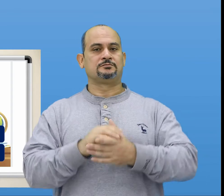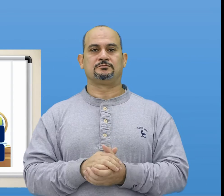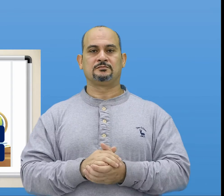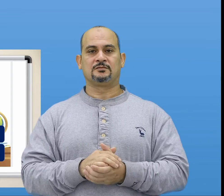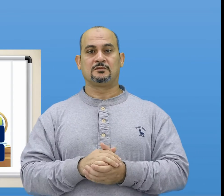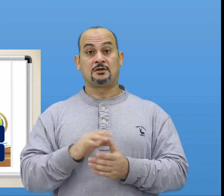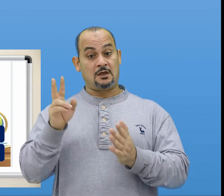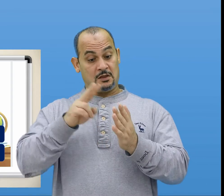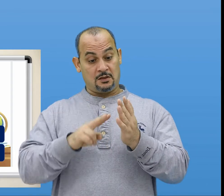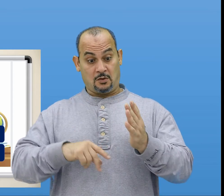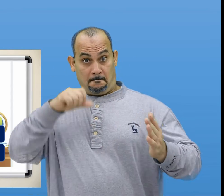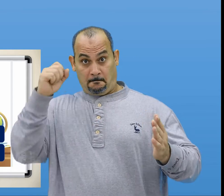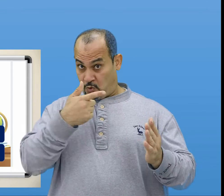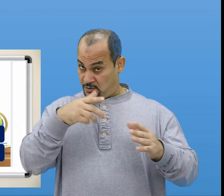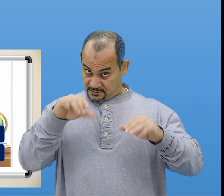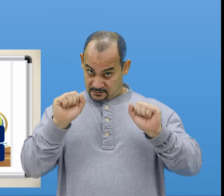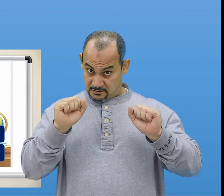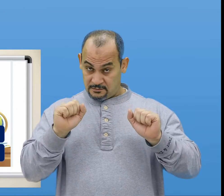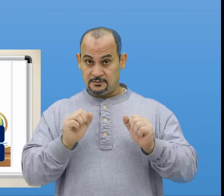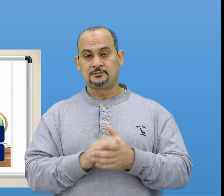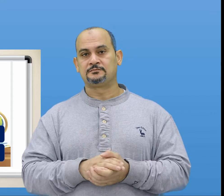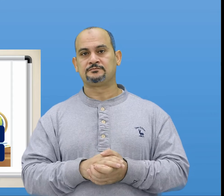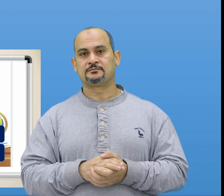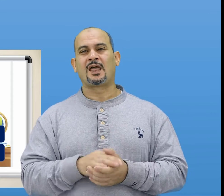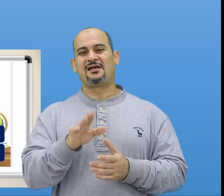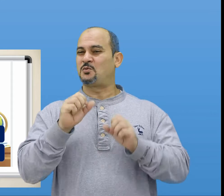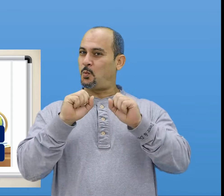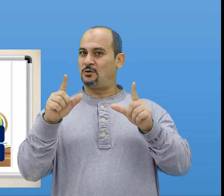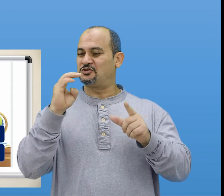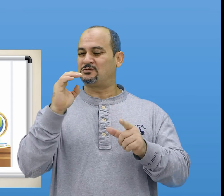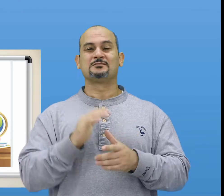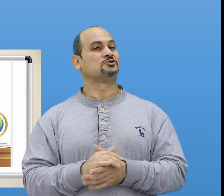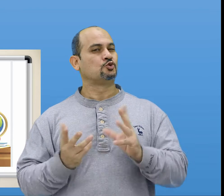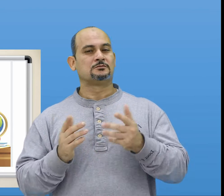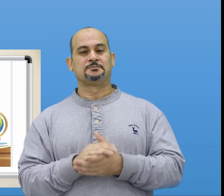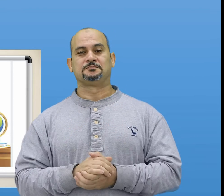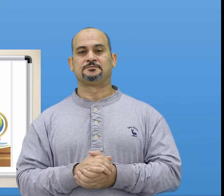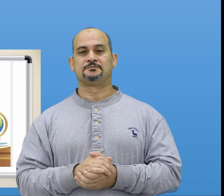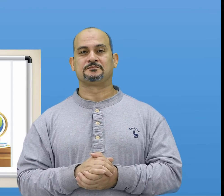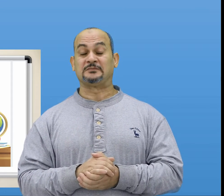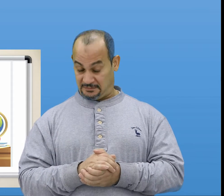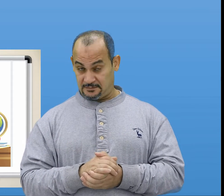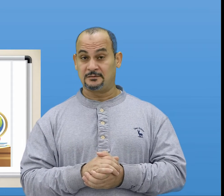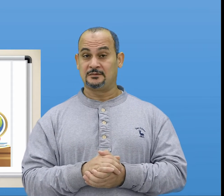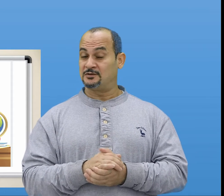letter formal and business-like. So that's the word formal. So let's move on to the next one. So we